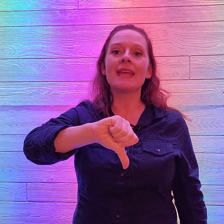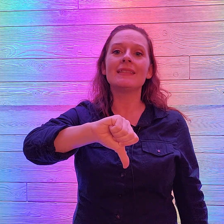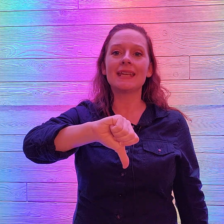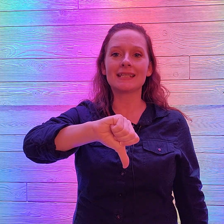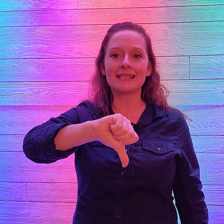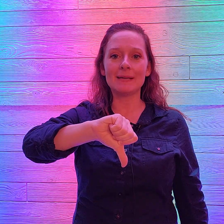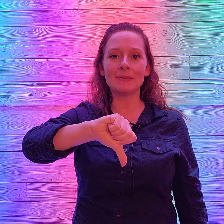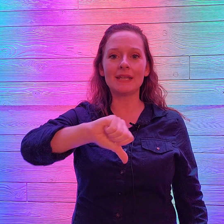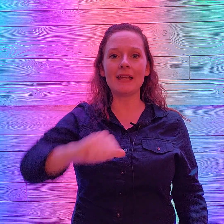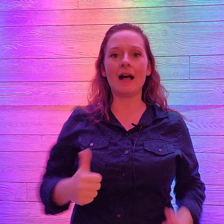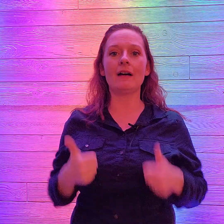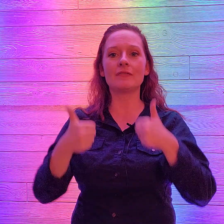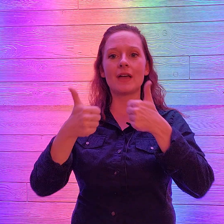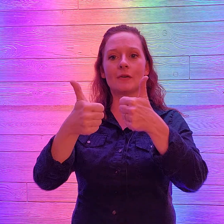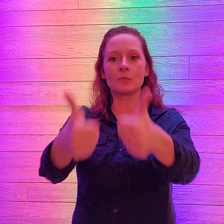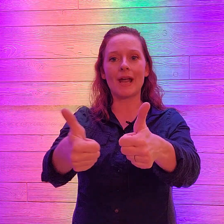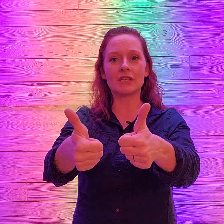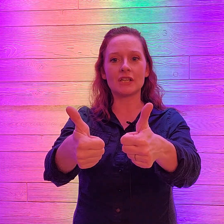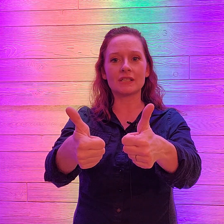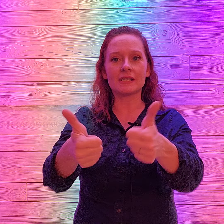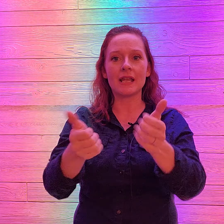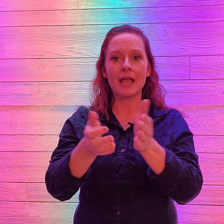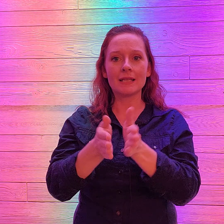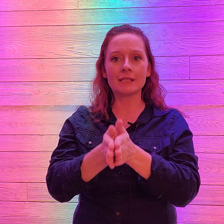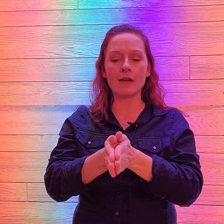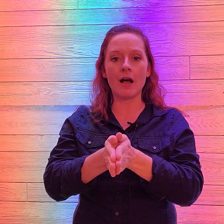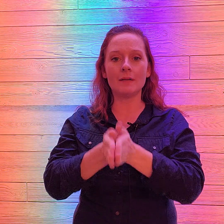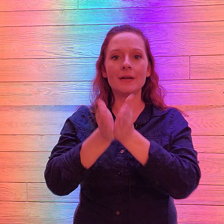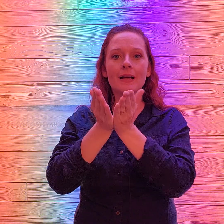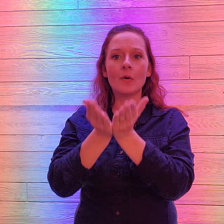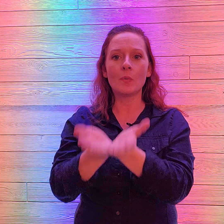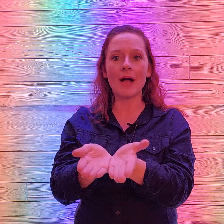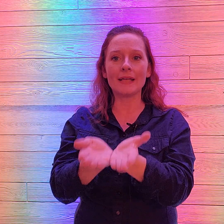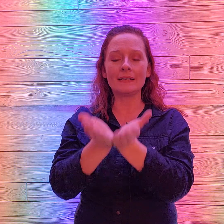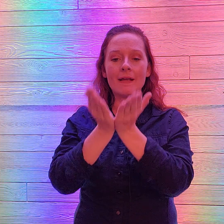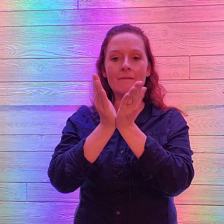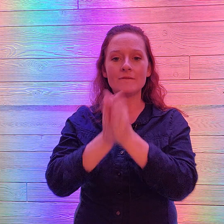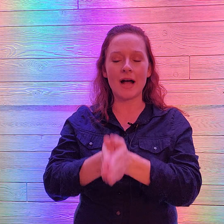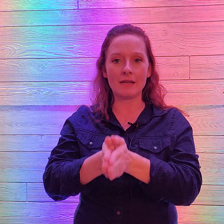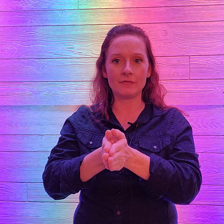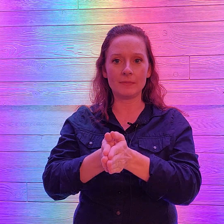the assembly of the righteous. Psalm 1:5.